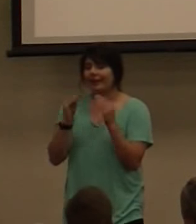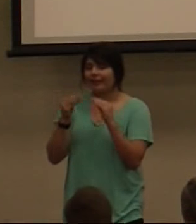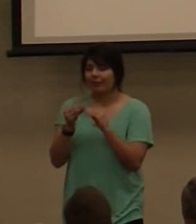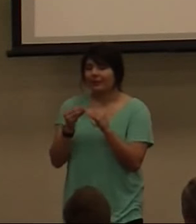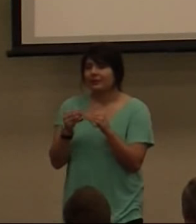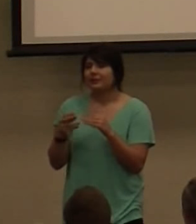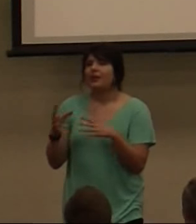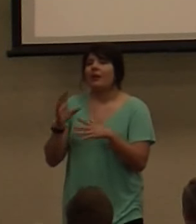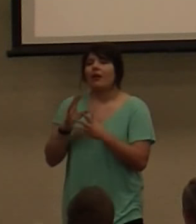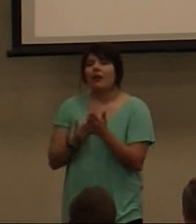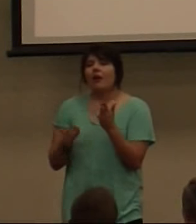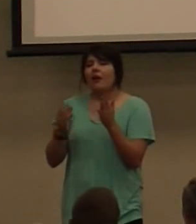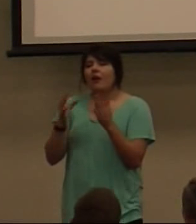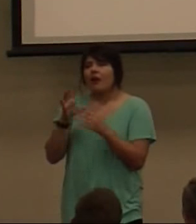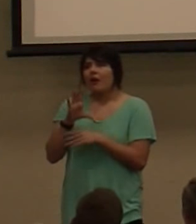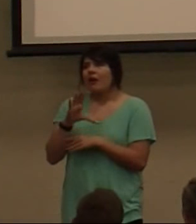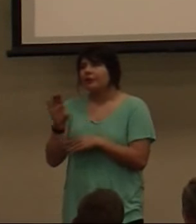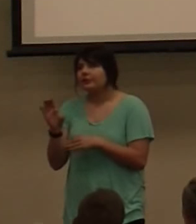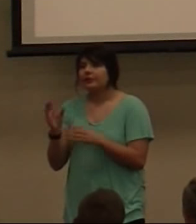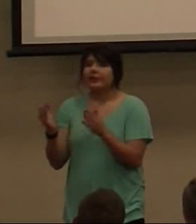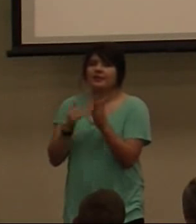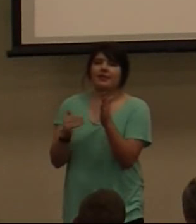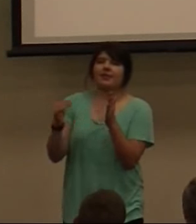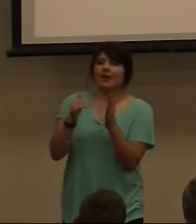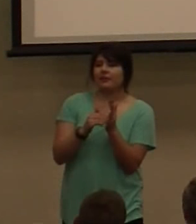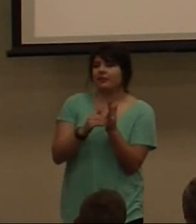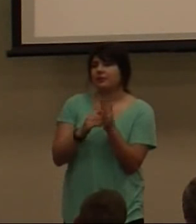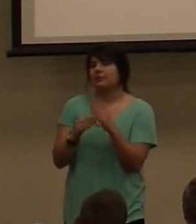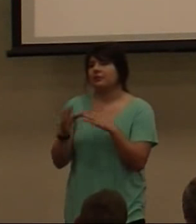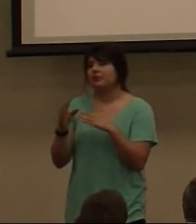of congregations, thousands of Christians.